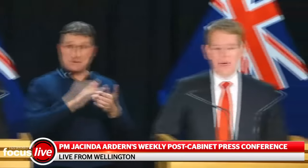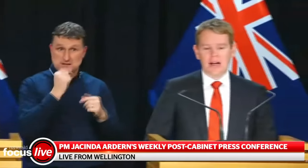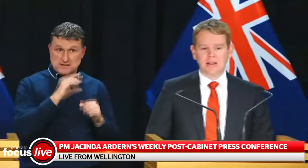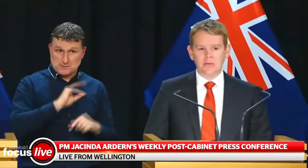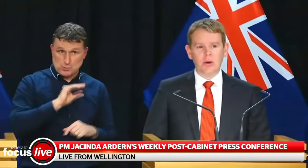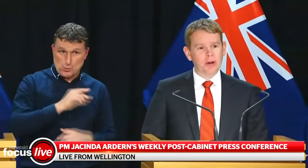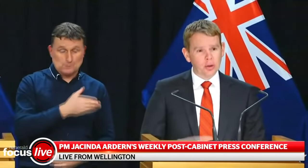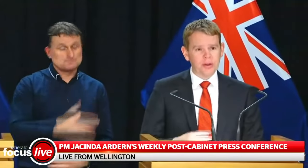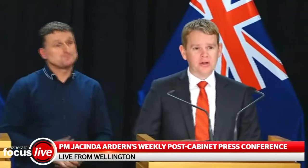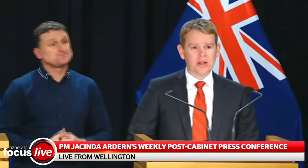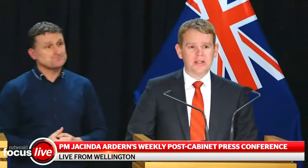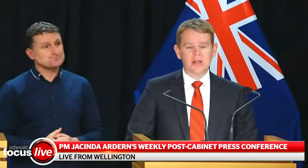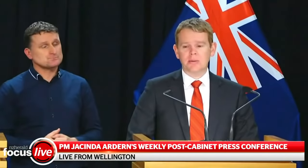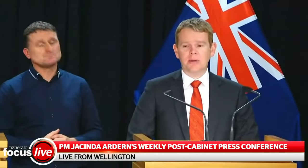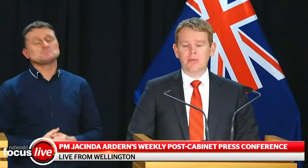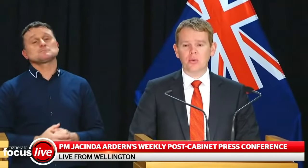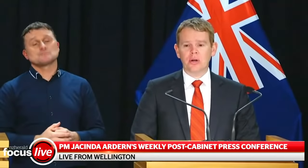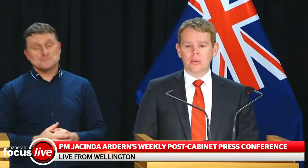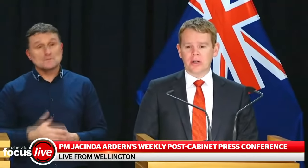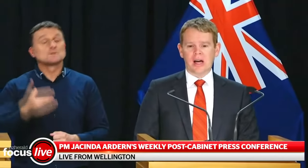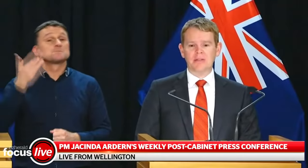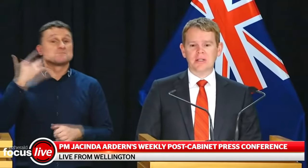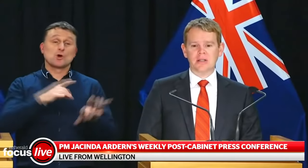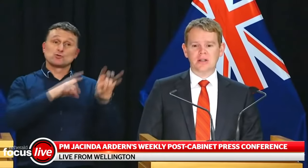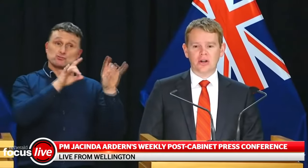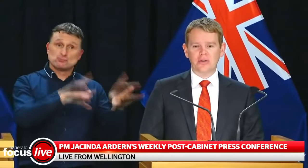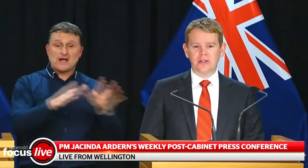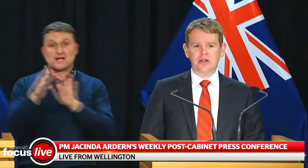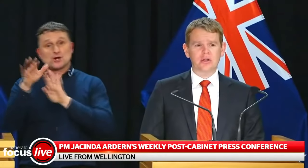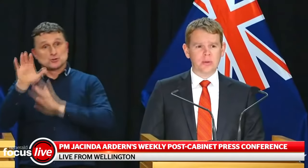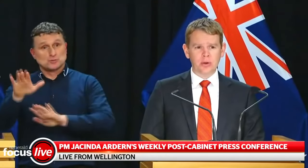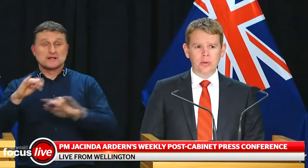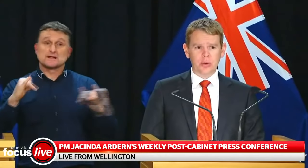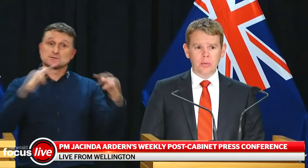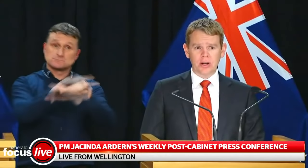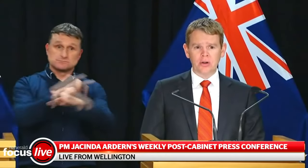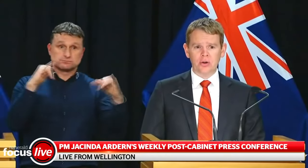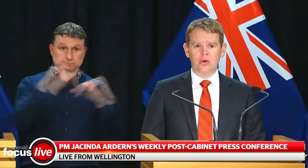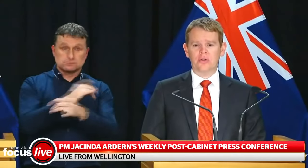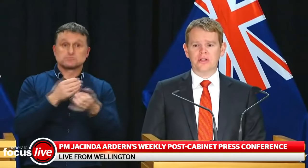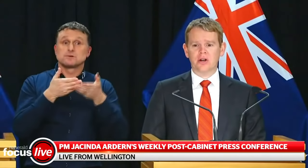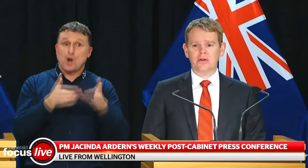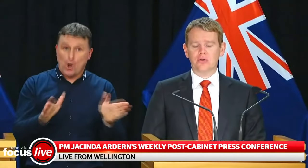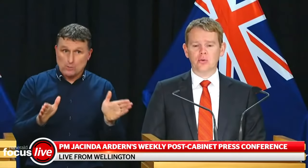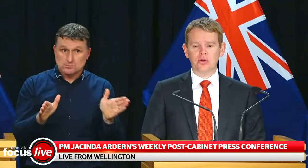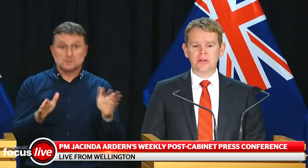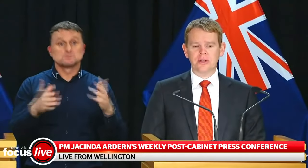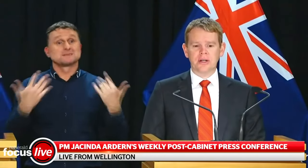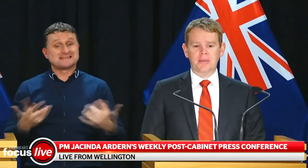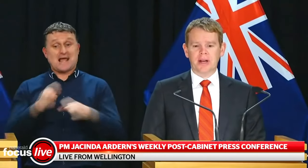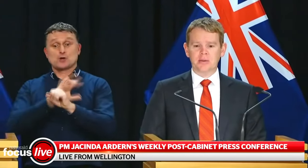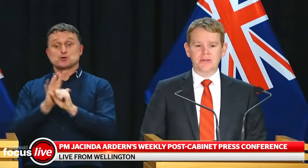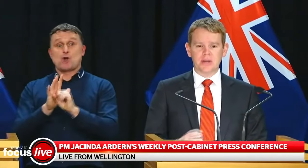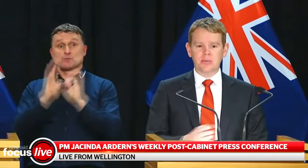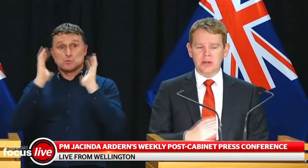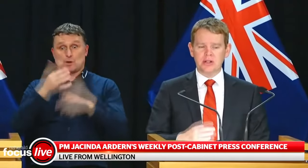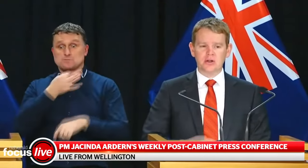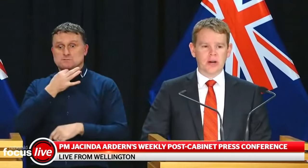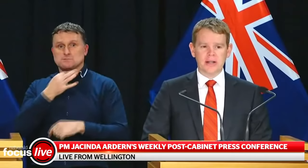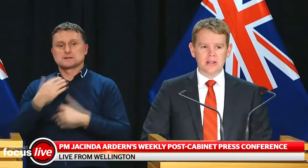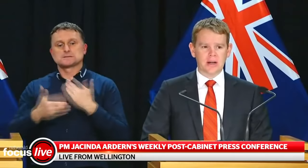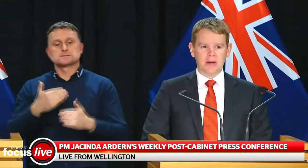we've indicated, when we open the Trans-Tasman bubble, when it comes to these kind of decisions, we will err on the side of caution. And as we've